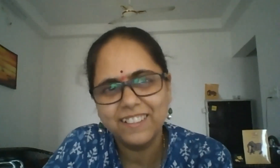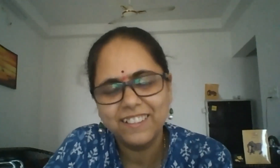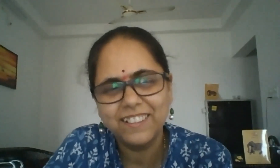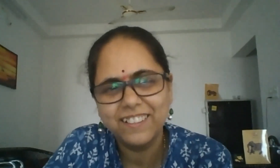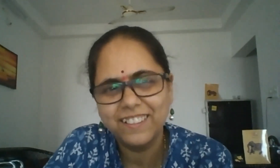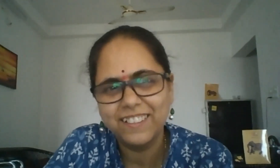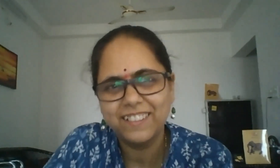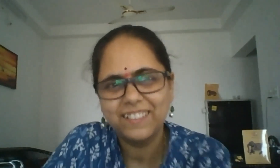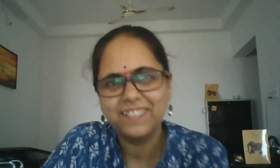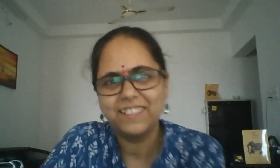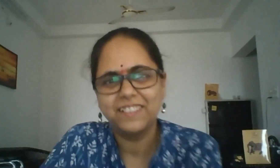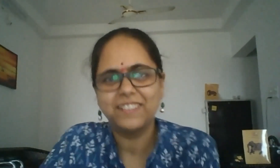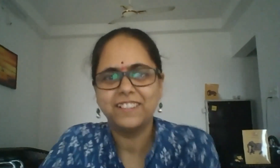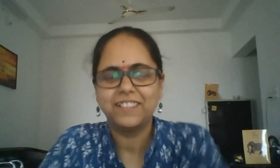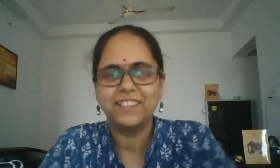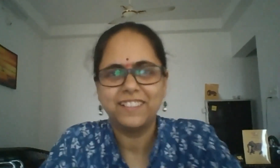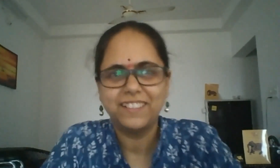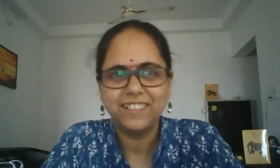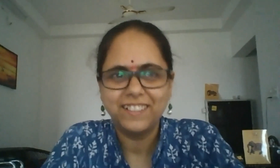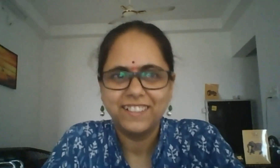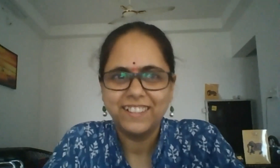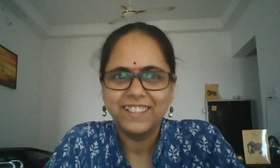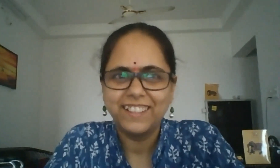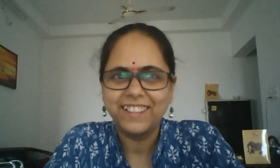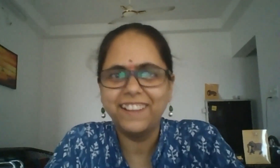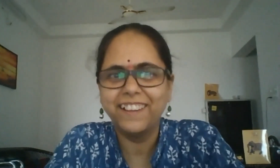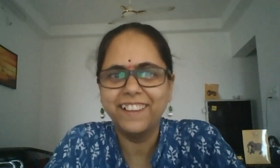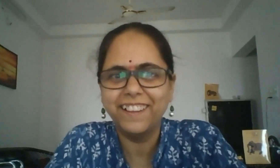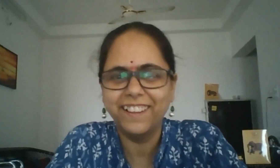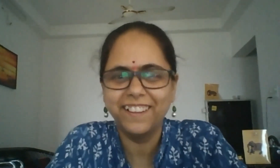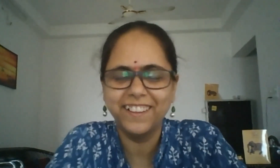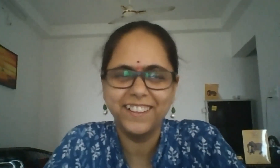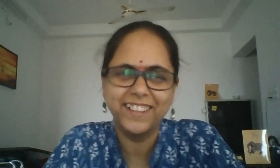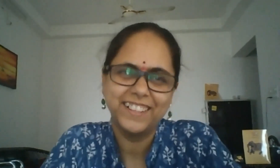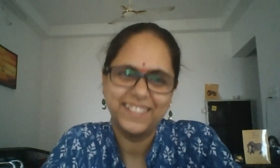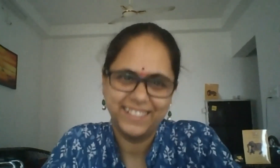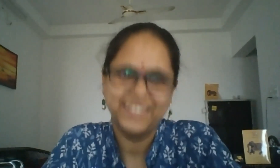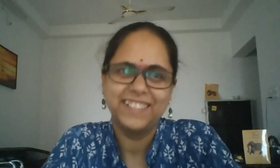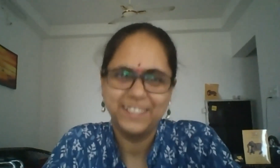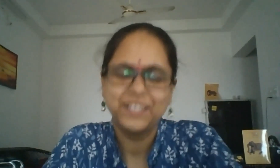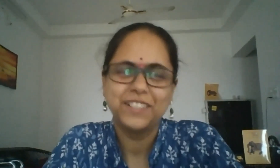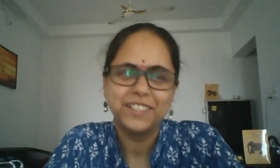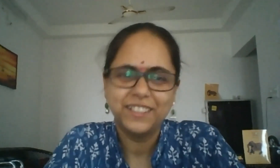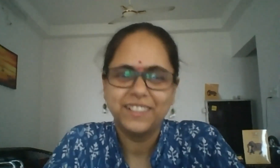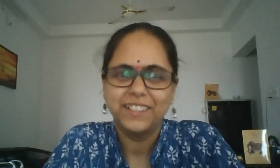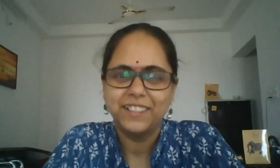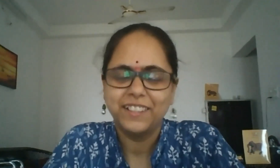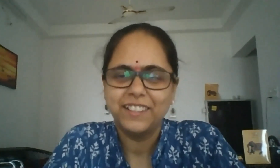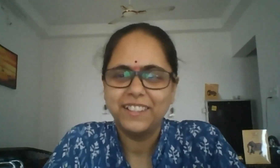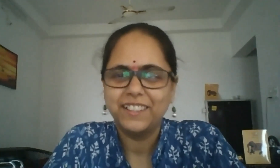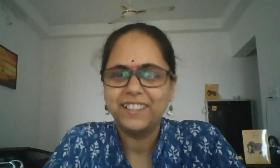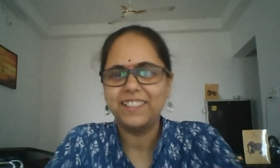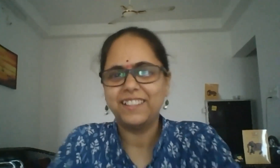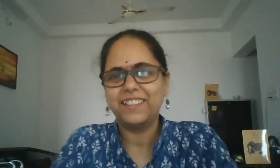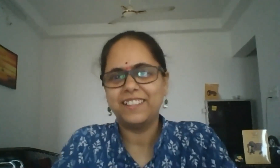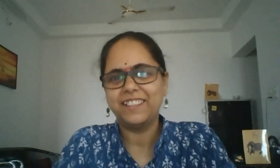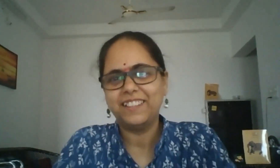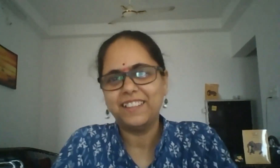have enjoyed, not thinking about their exams and all the the tension. So this would have definitely, it would